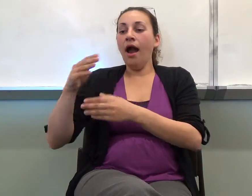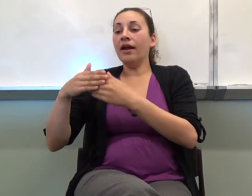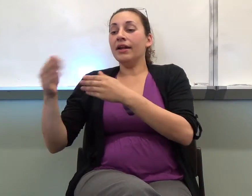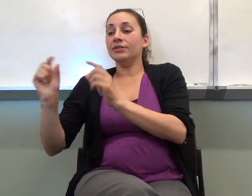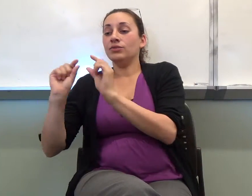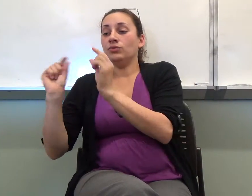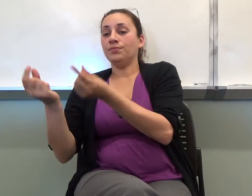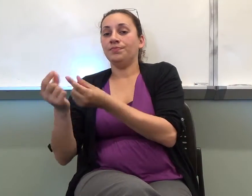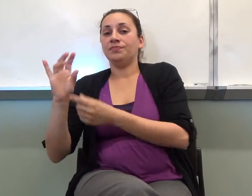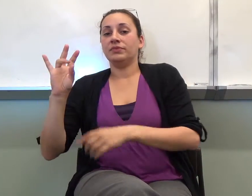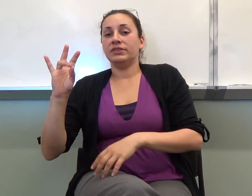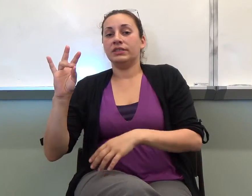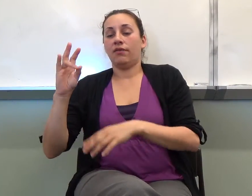And this is 3.